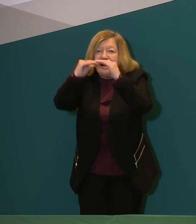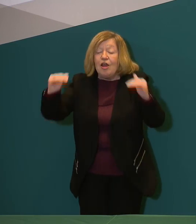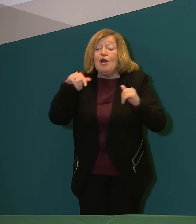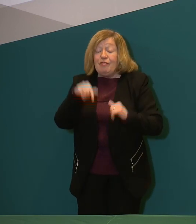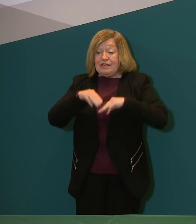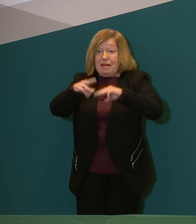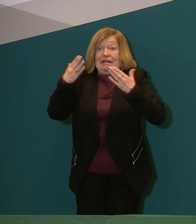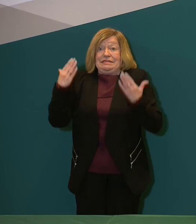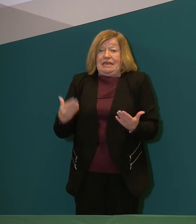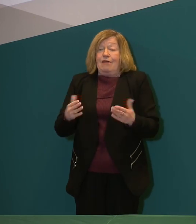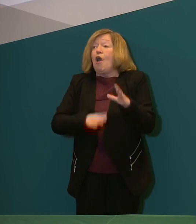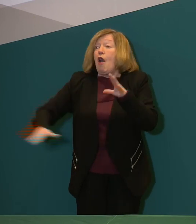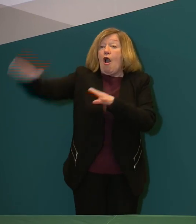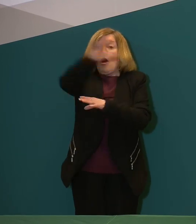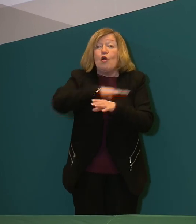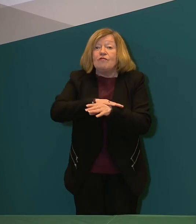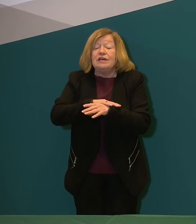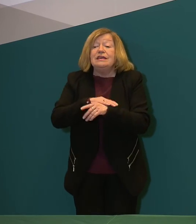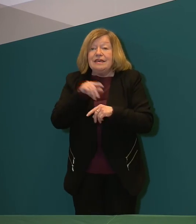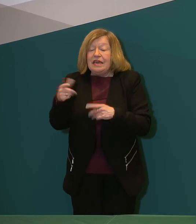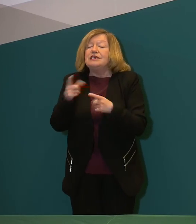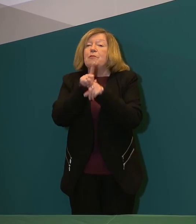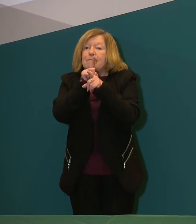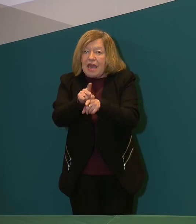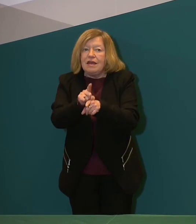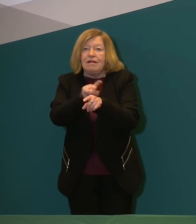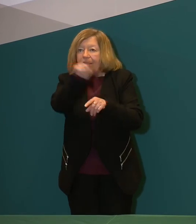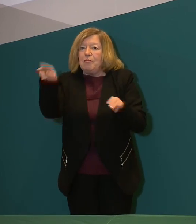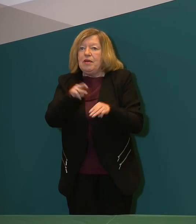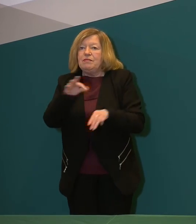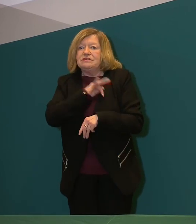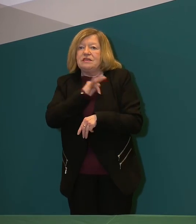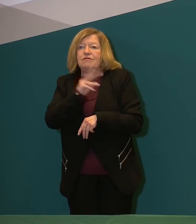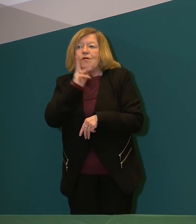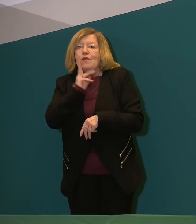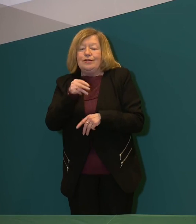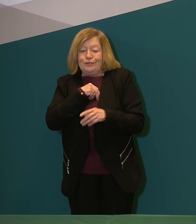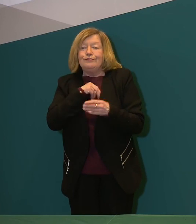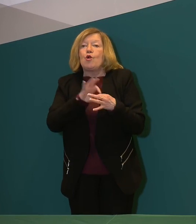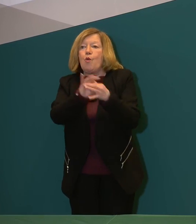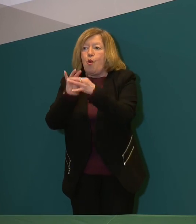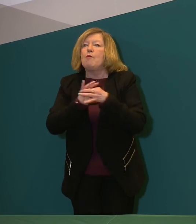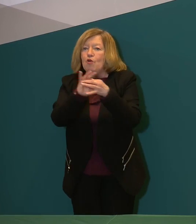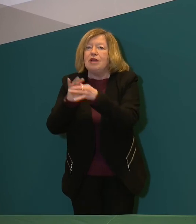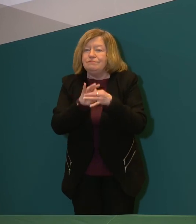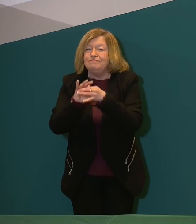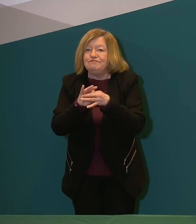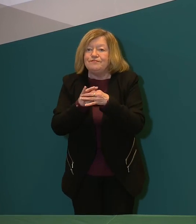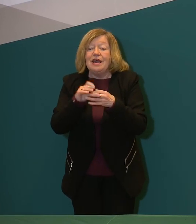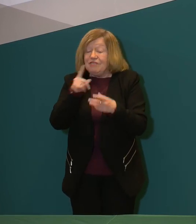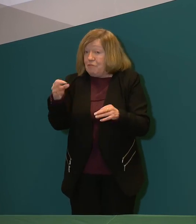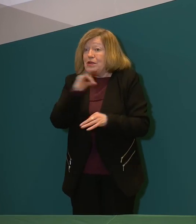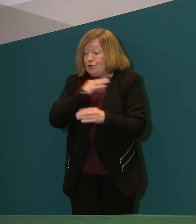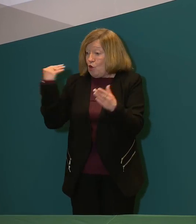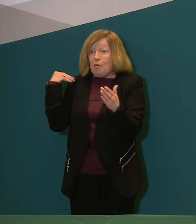measures are in place across society, they ultimately depend on the willingness and the actions and the cooperation, which has been really good across the